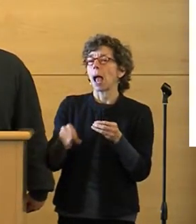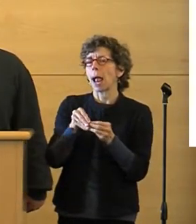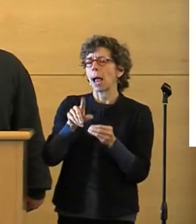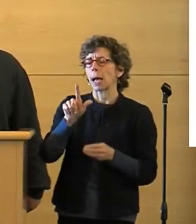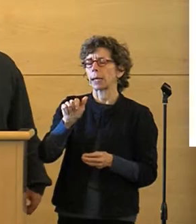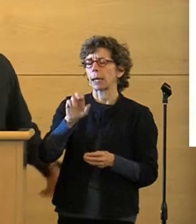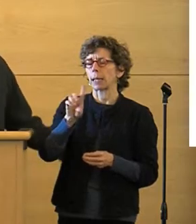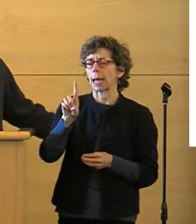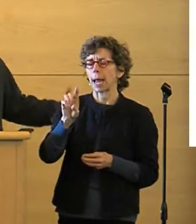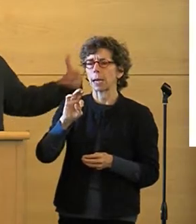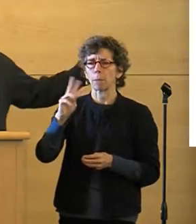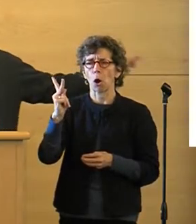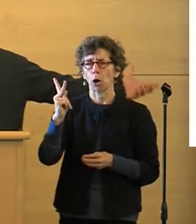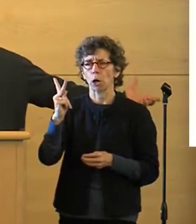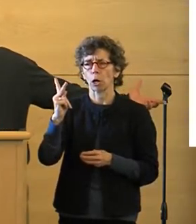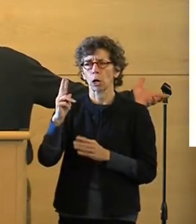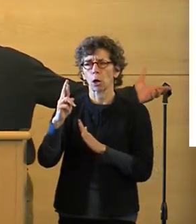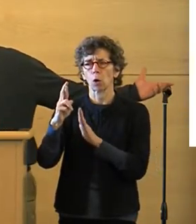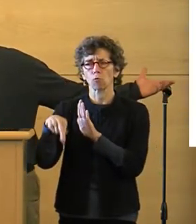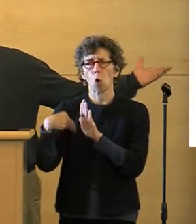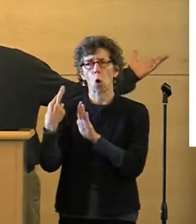And there are some low-hanging fruit.